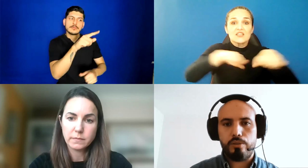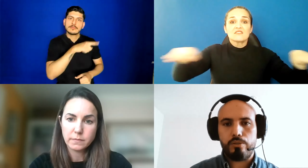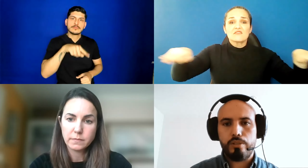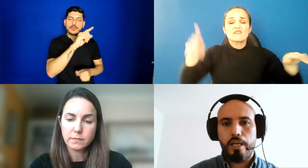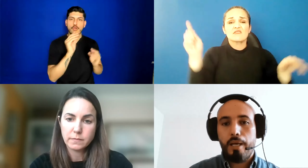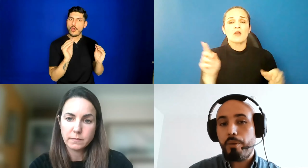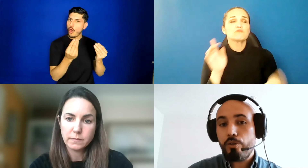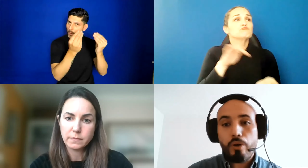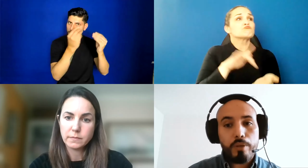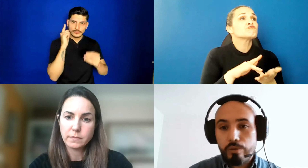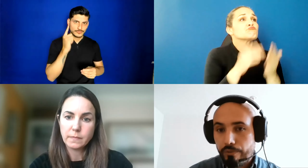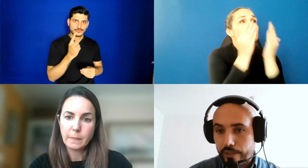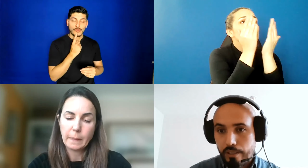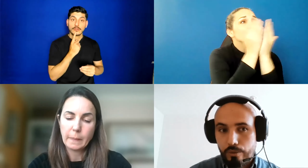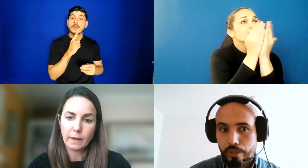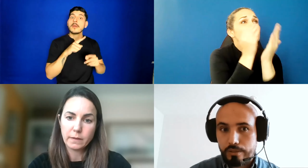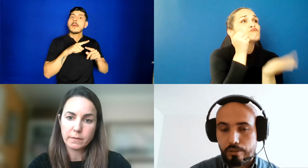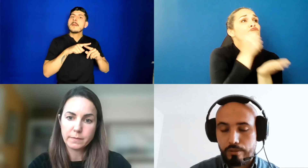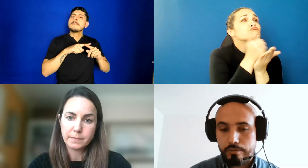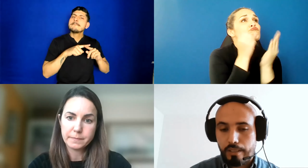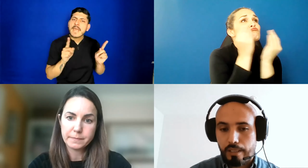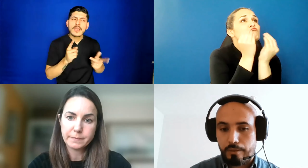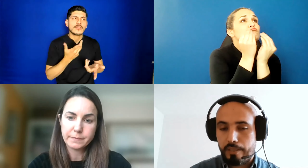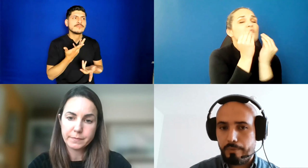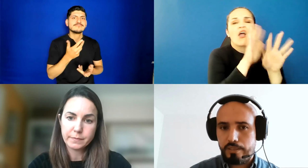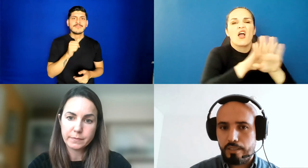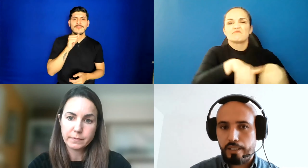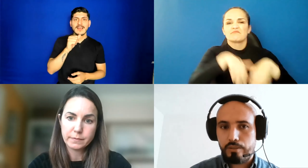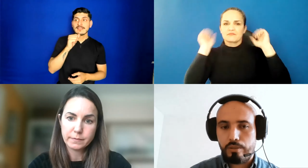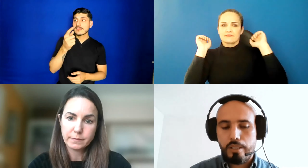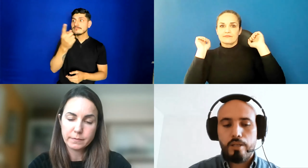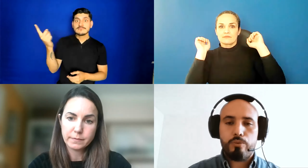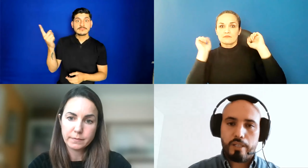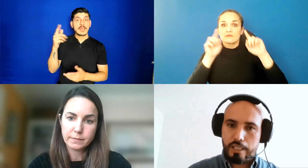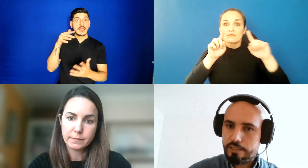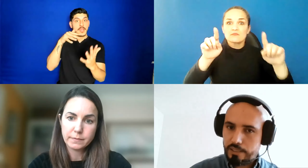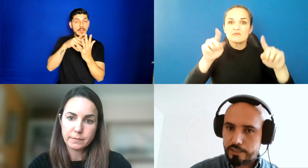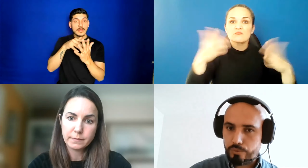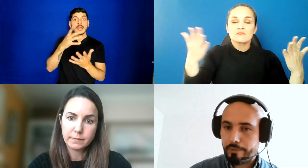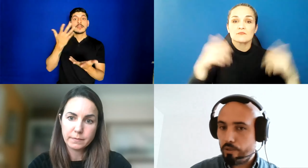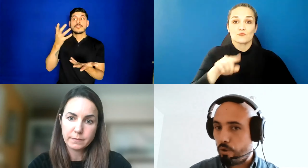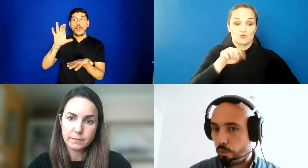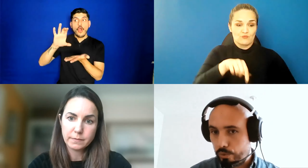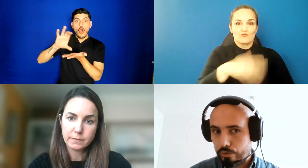expectations of the education of these children